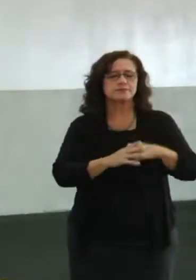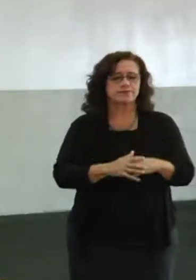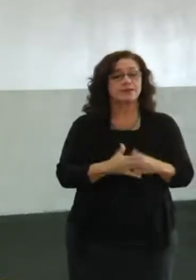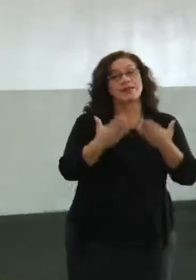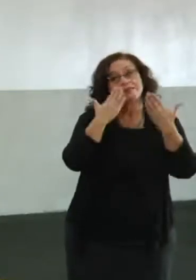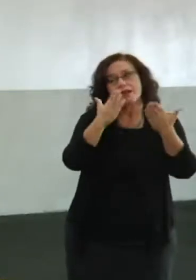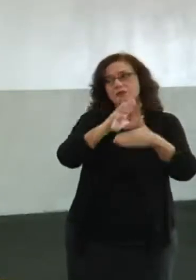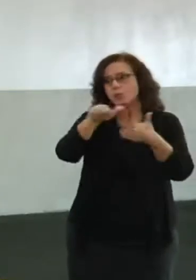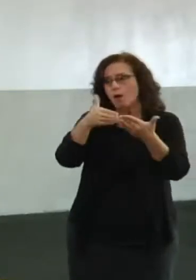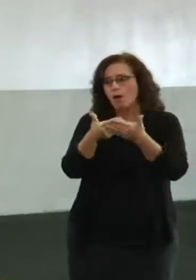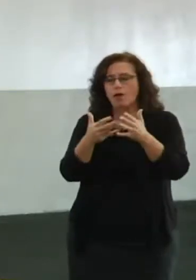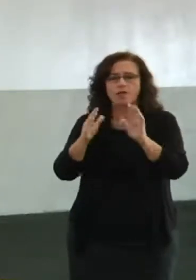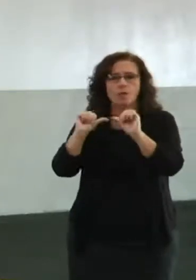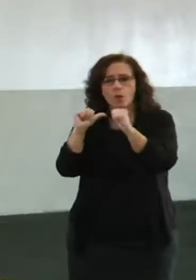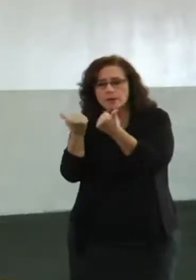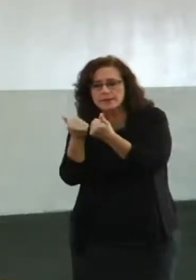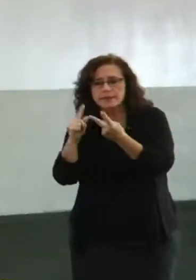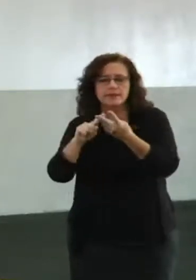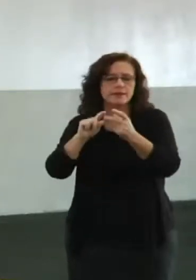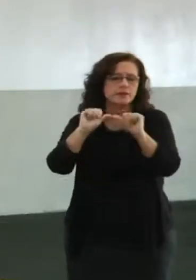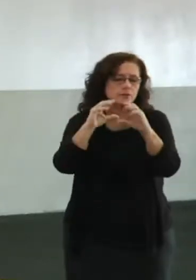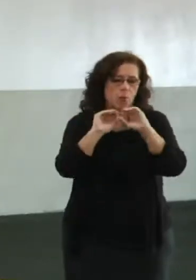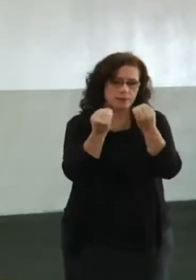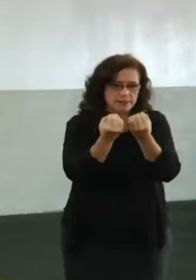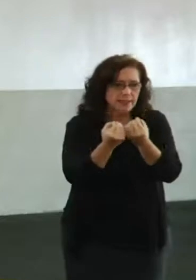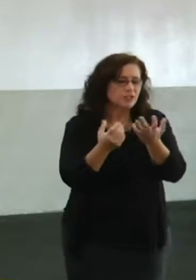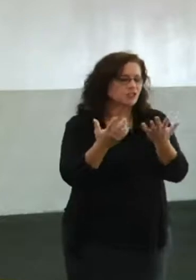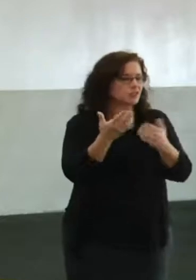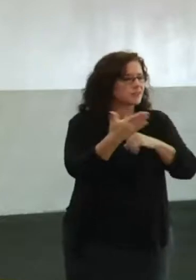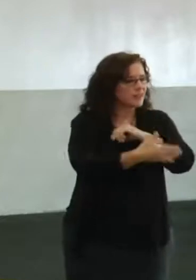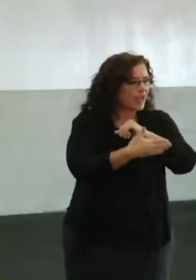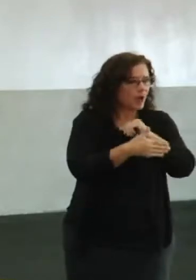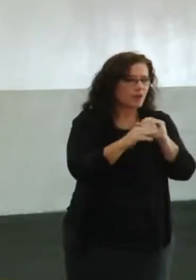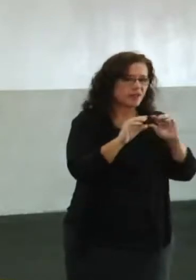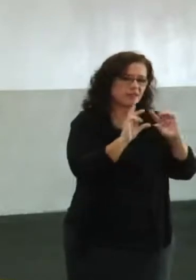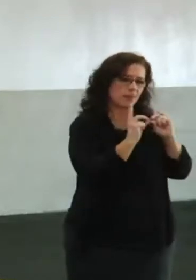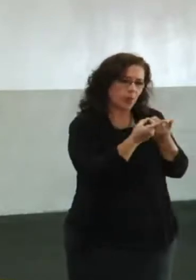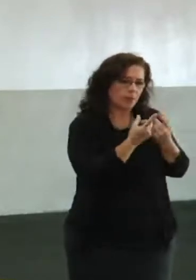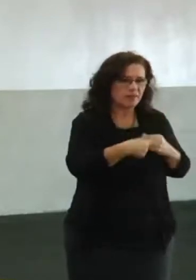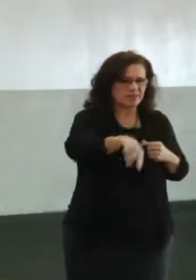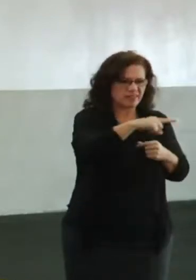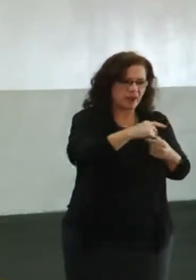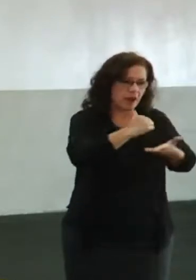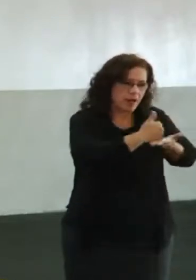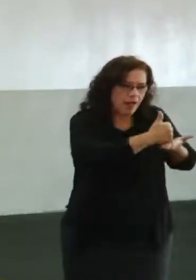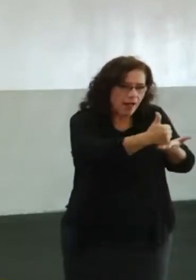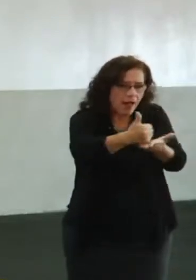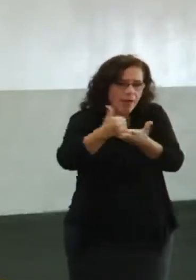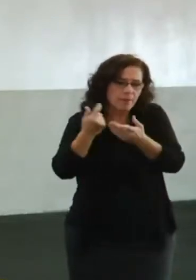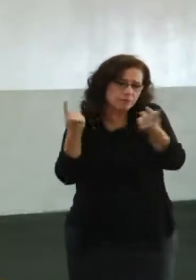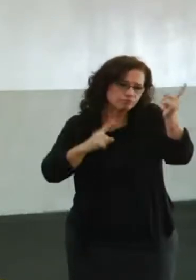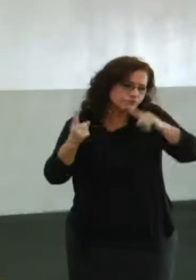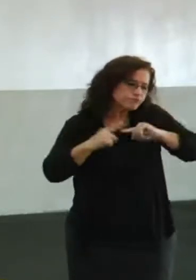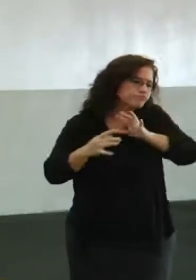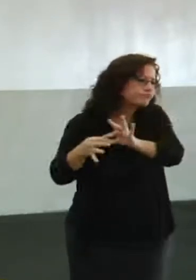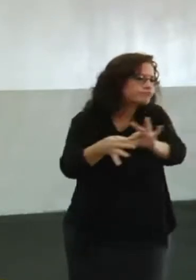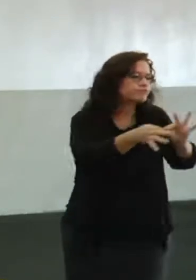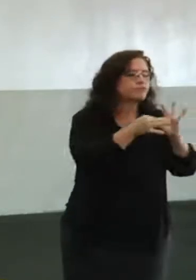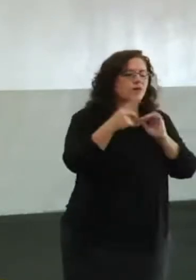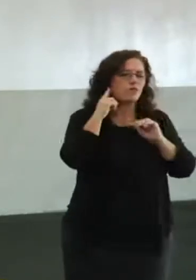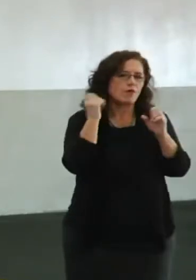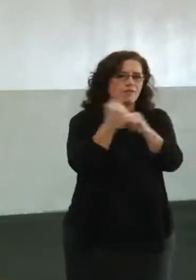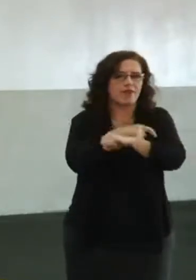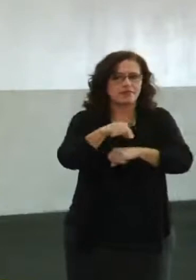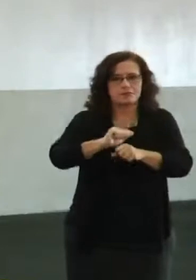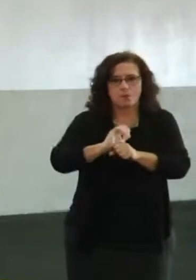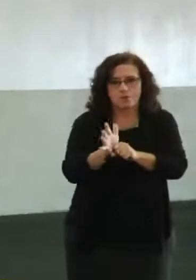fighting this pandemic. And for all of you today, stay safe. Be careful, keep healthy, and we